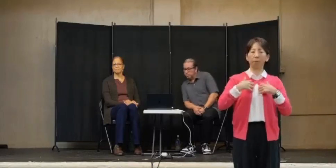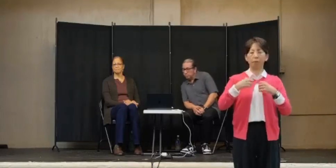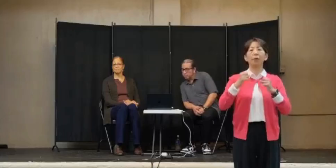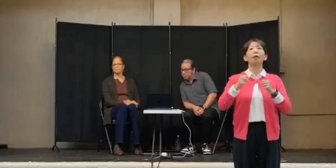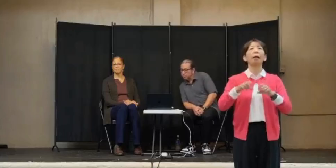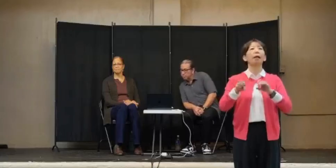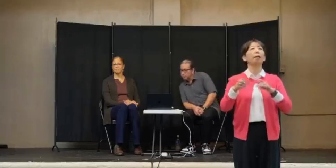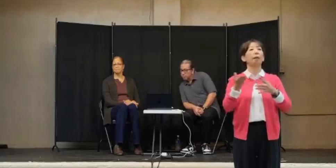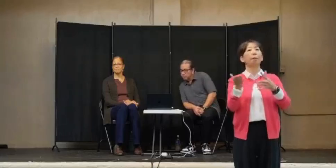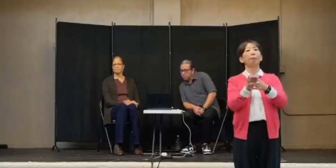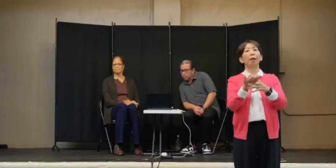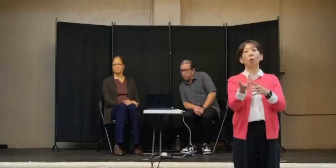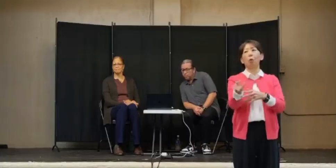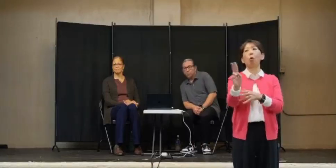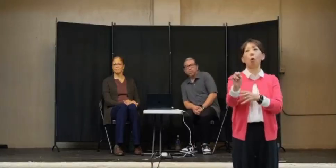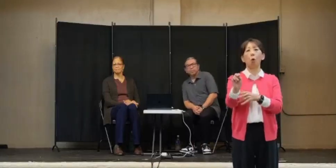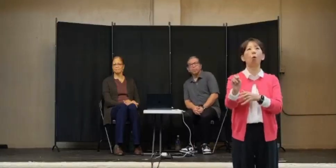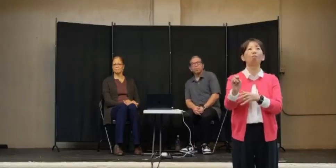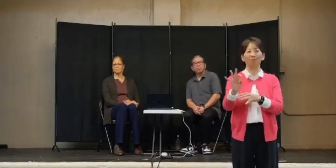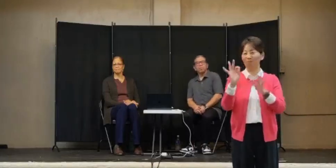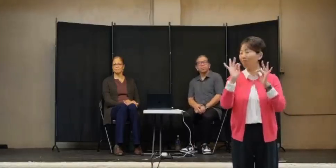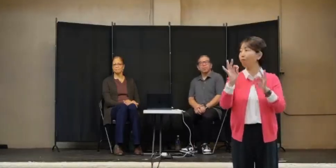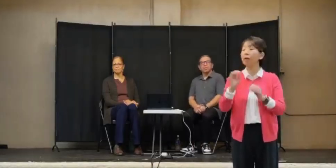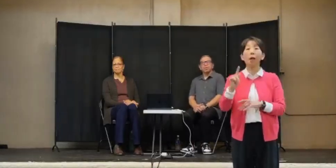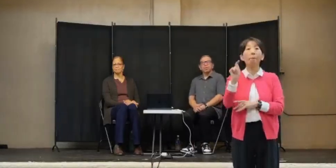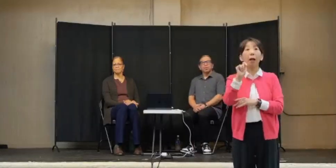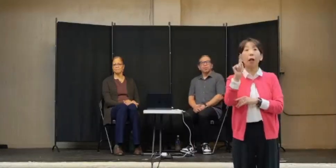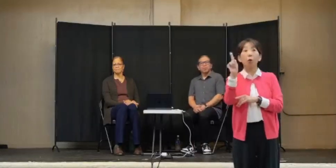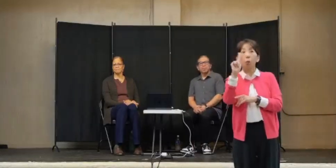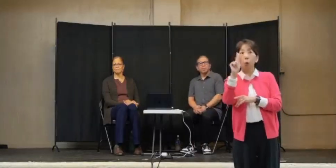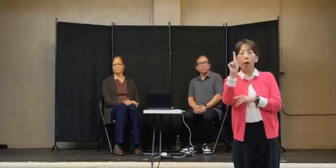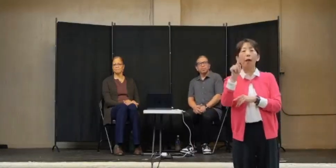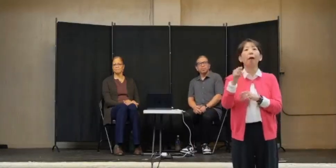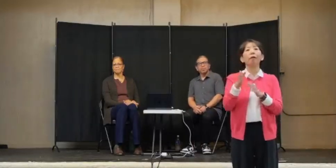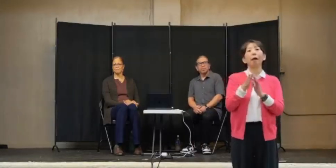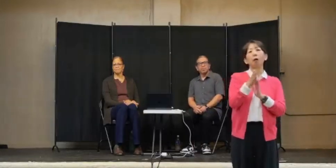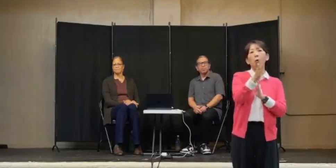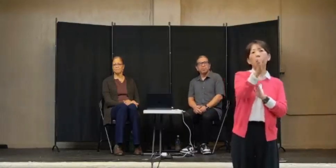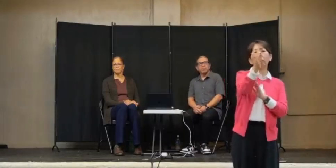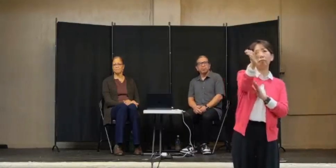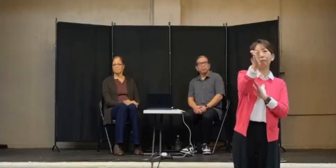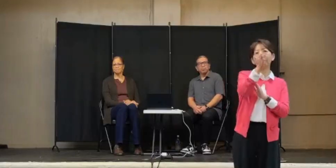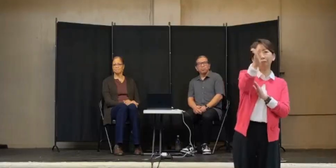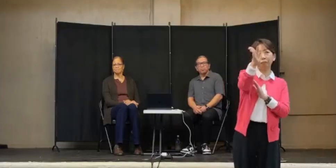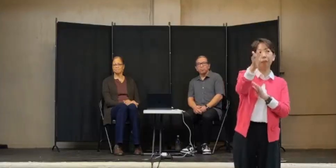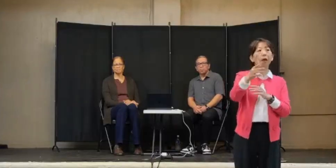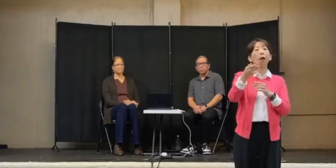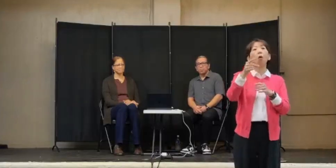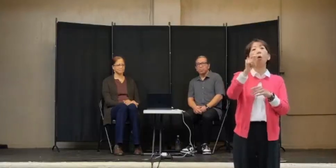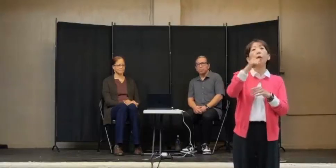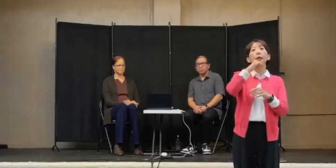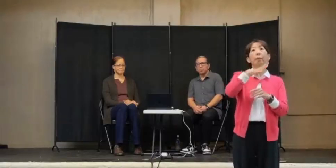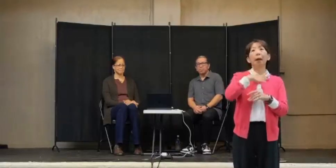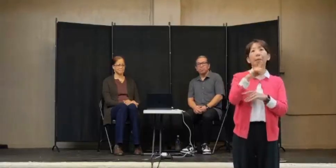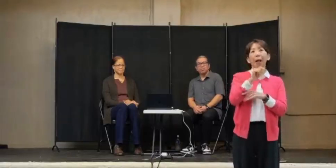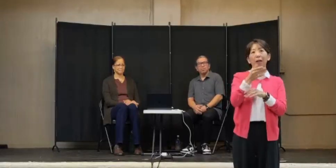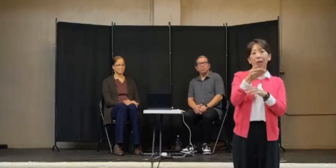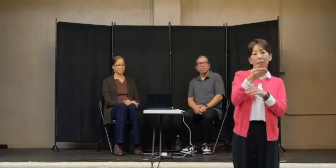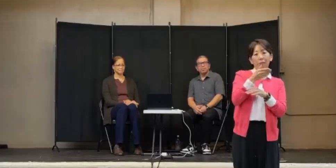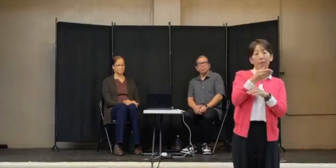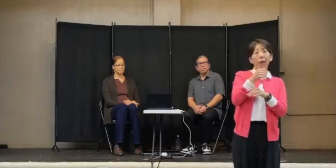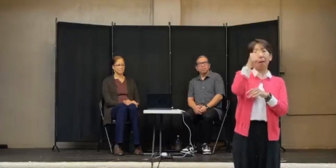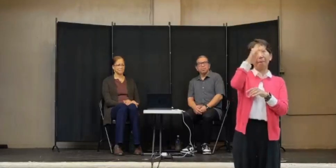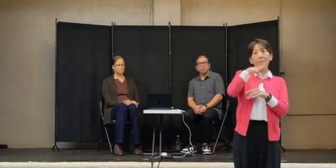workshop. Anytime you maybe feel like you're sitting with some uncomfortable emotions, you can take a break at any time. And to let you know where the restrooms are, you go